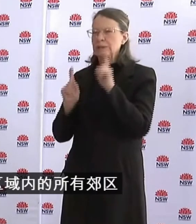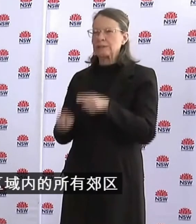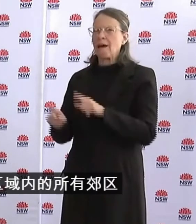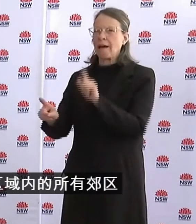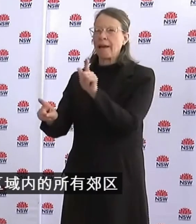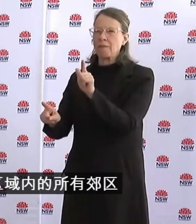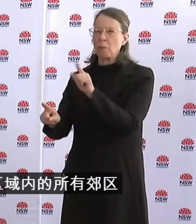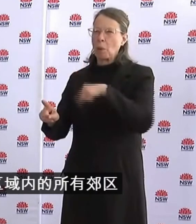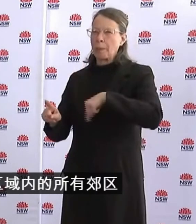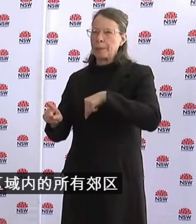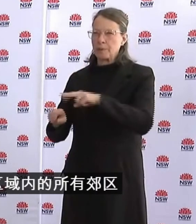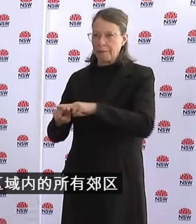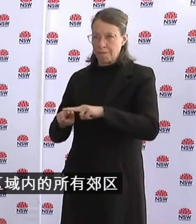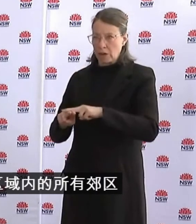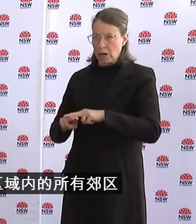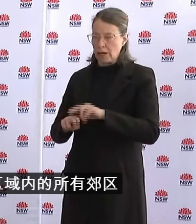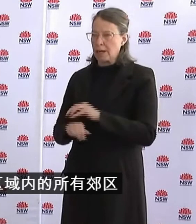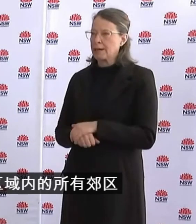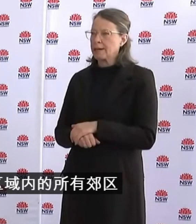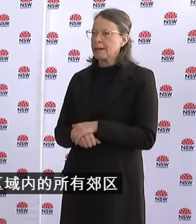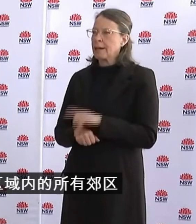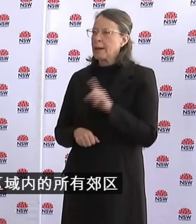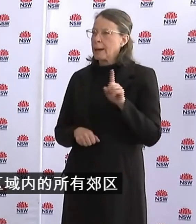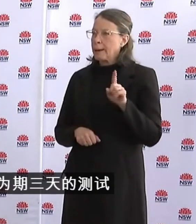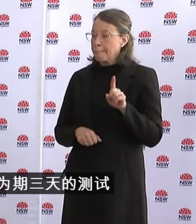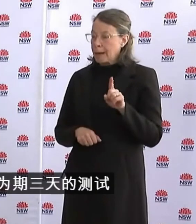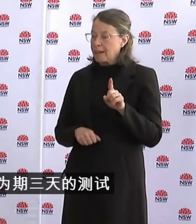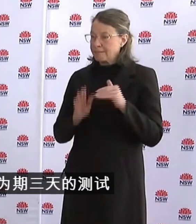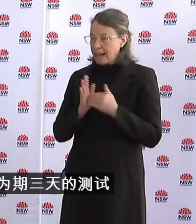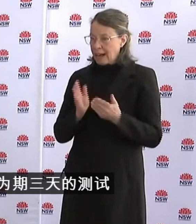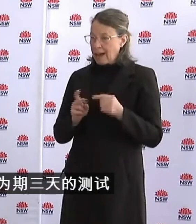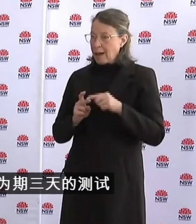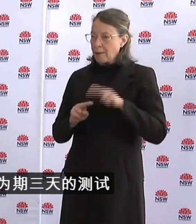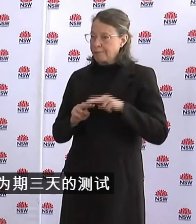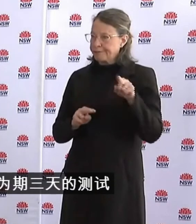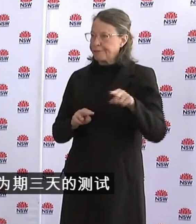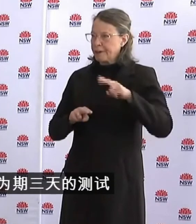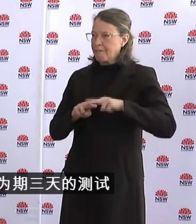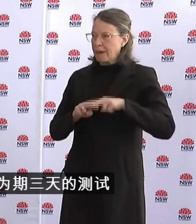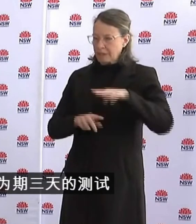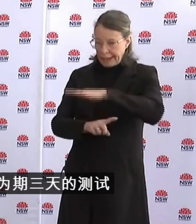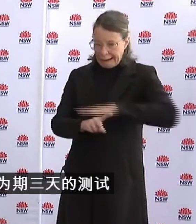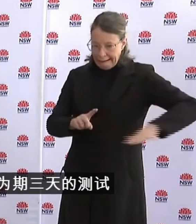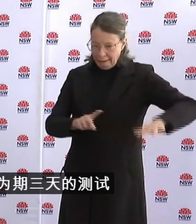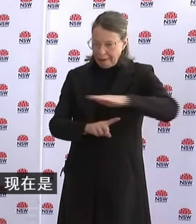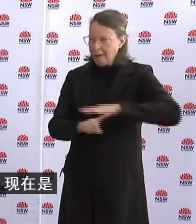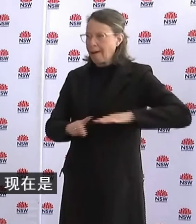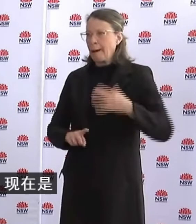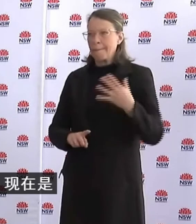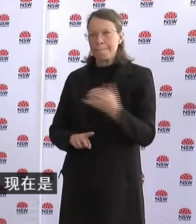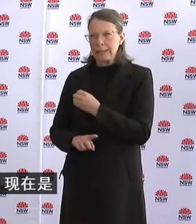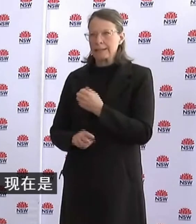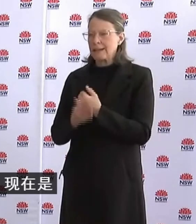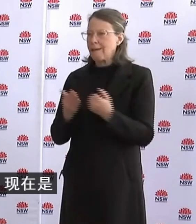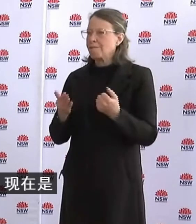local government area, and I should stress that means all the suburbs within that area, have to go that 3-day testing no matter what category of critical worker they